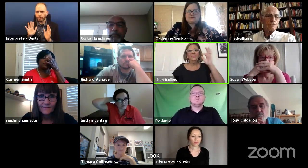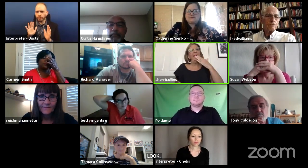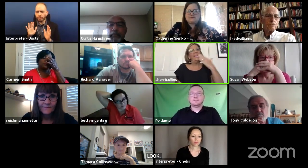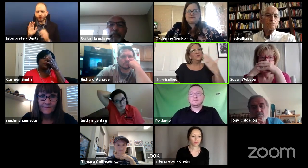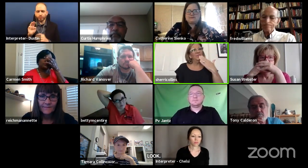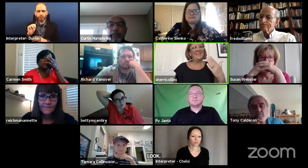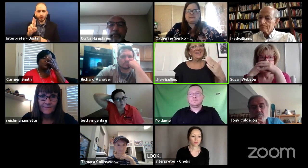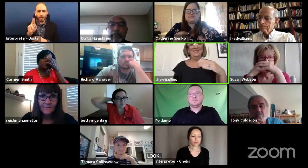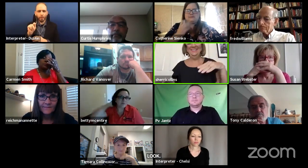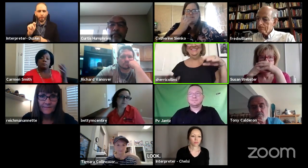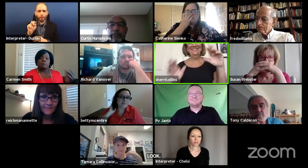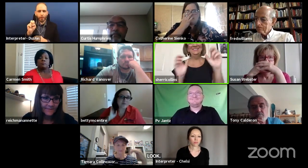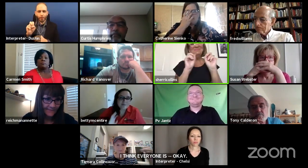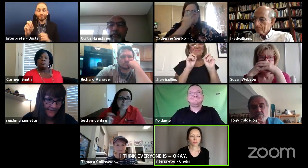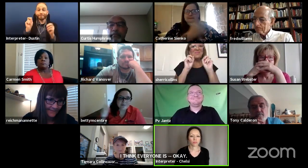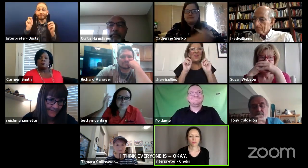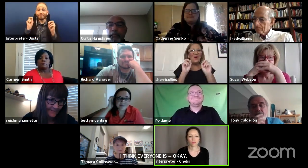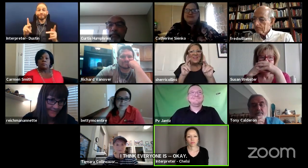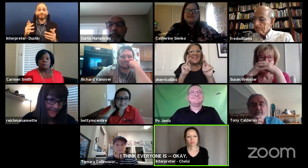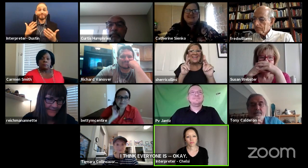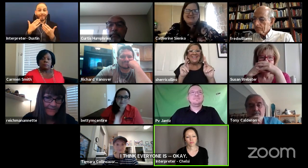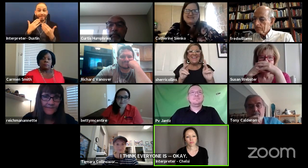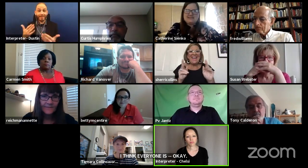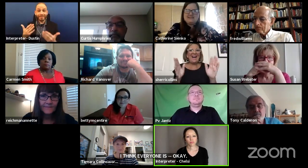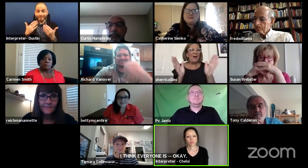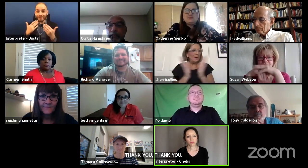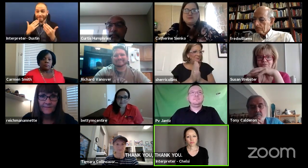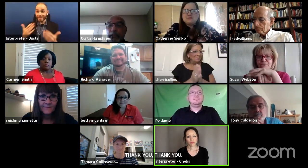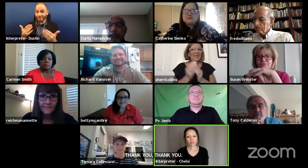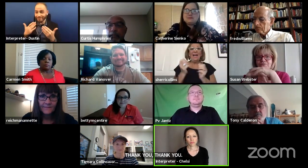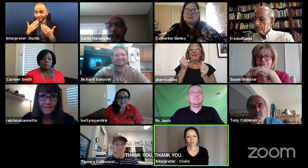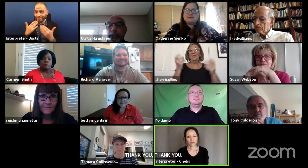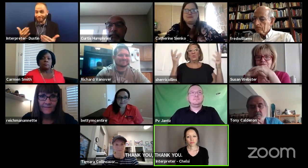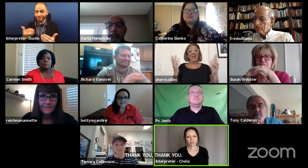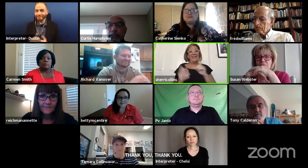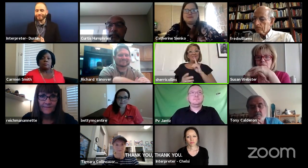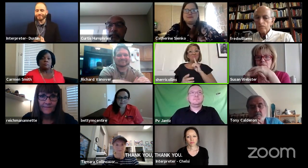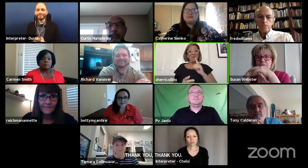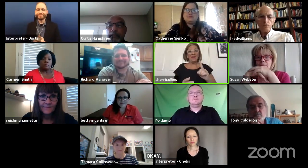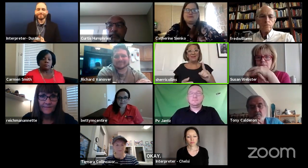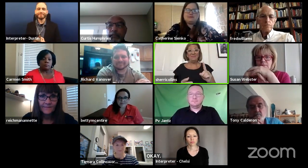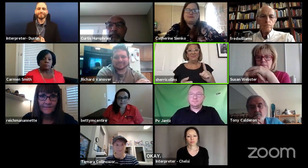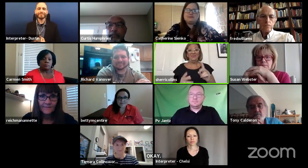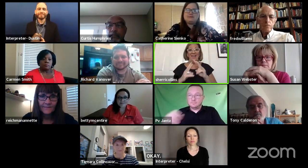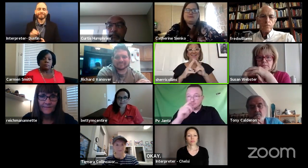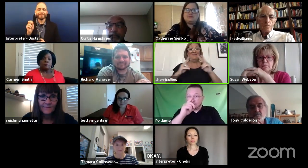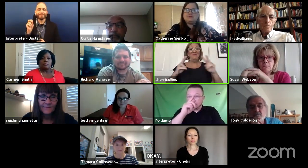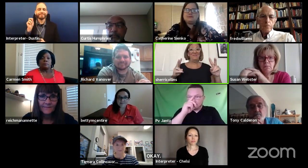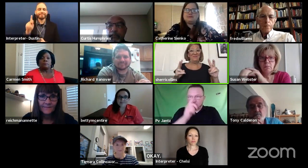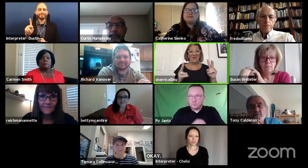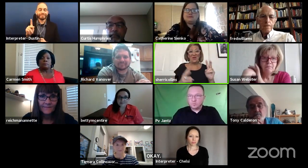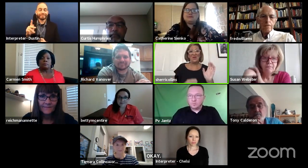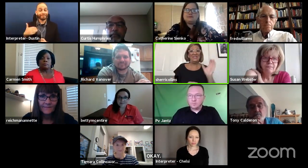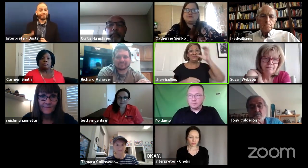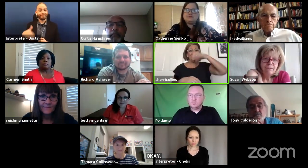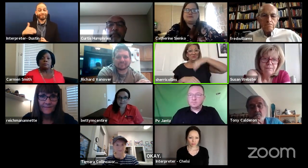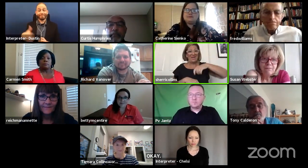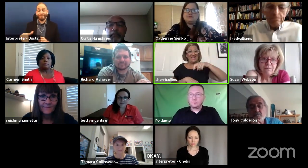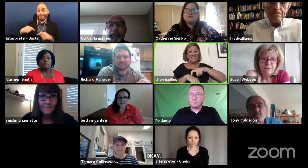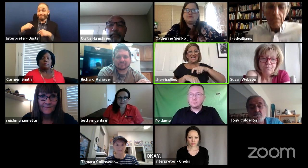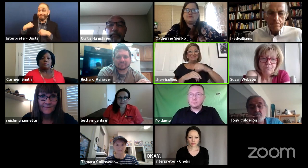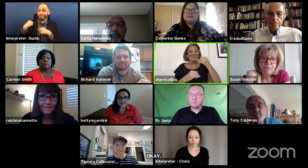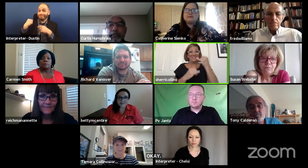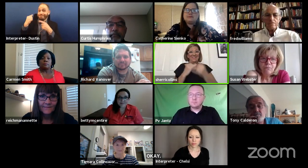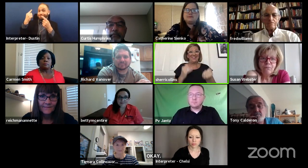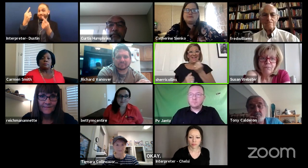Okay, thank you, thank you. Okay, well, it's been very